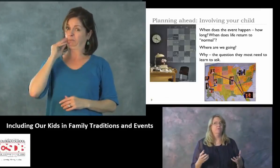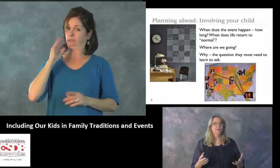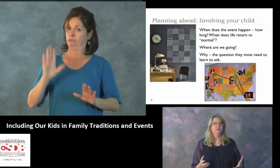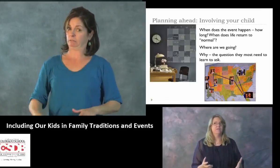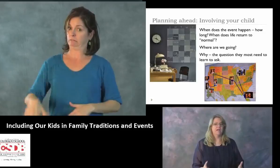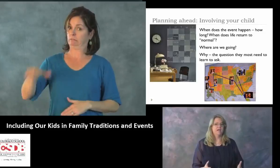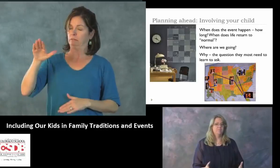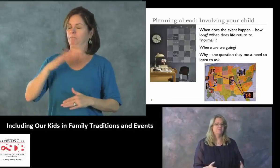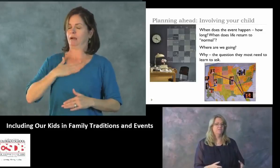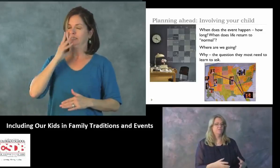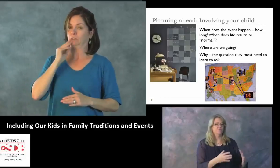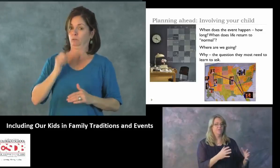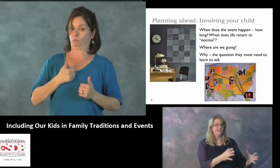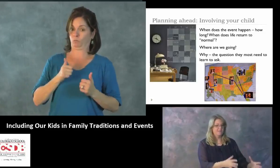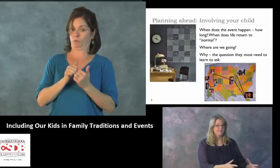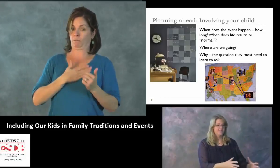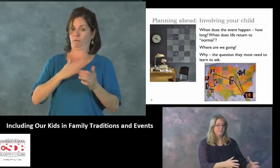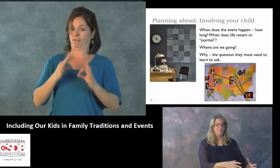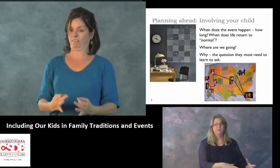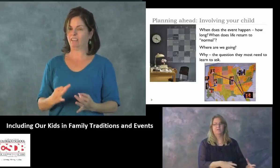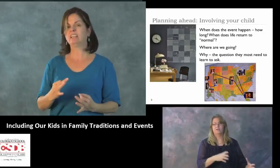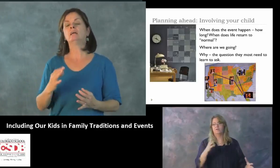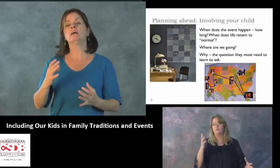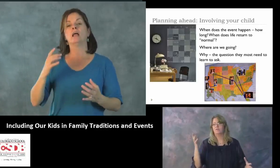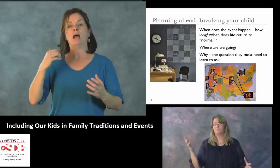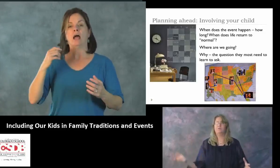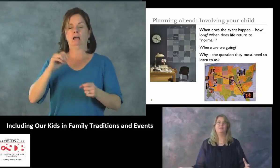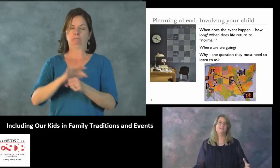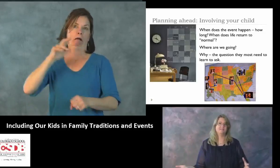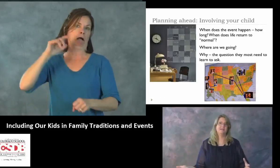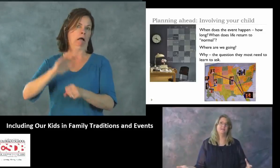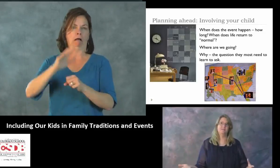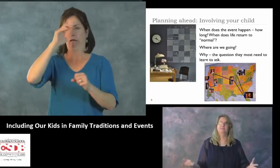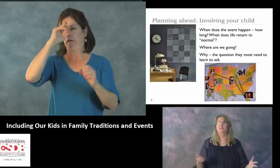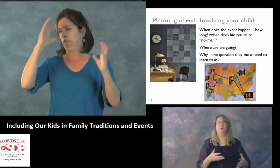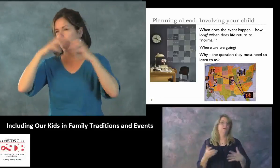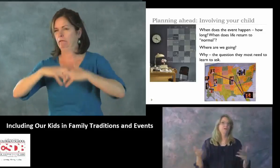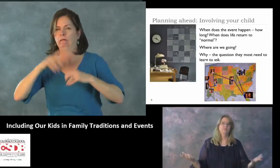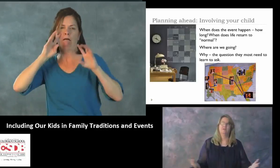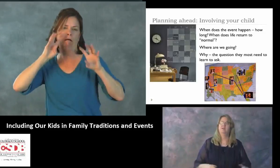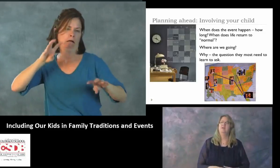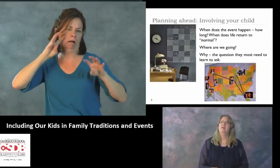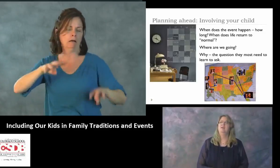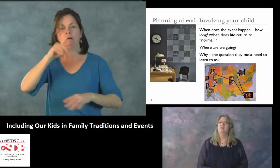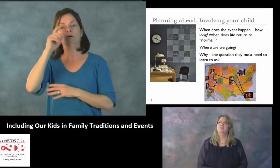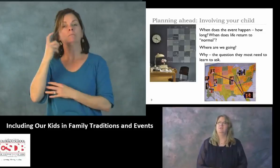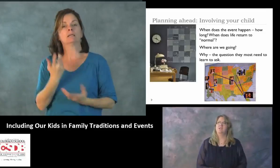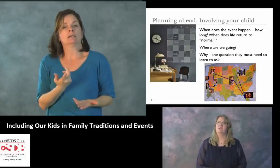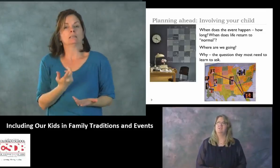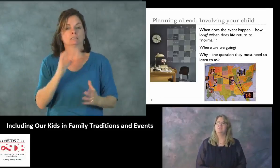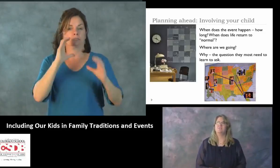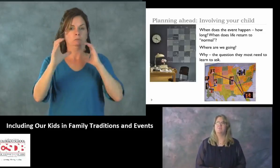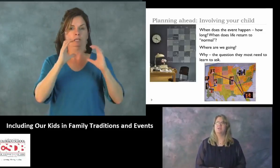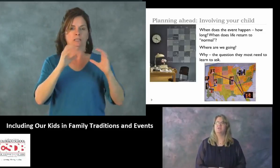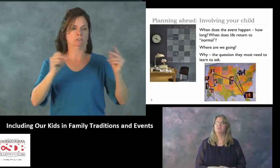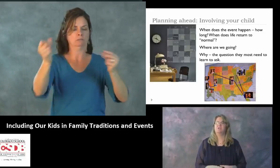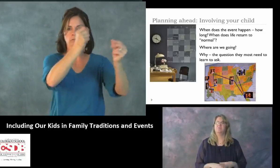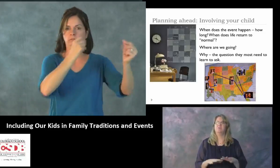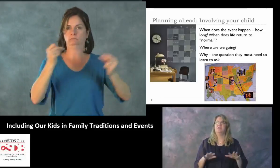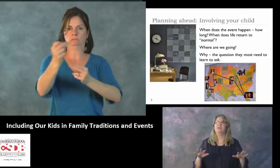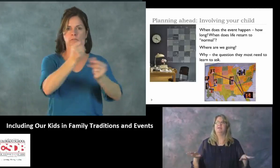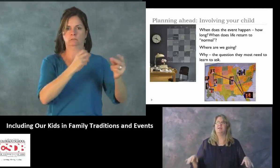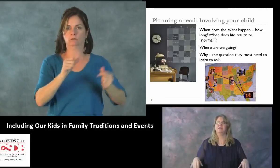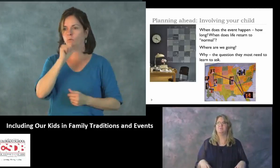no, we don't have time to do this, we're going to go to the movie instead, or whatever the change is. So make sure